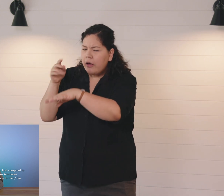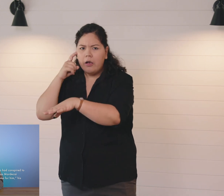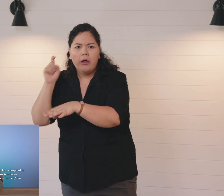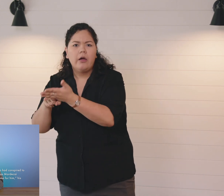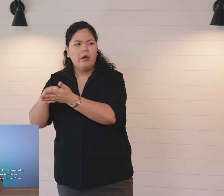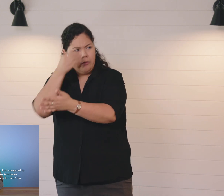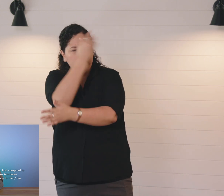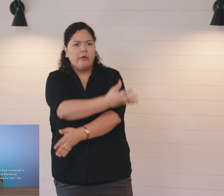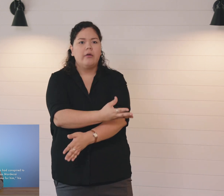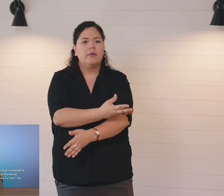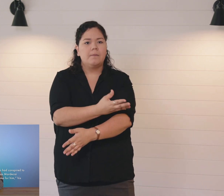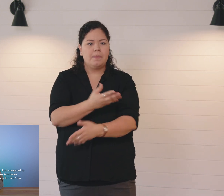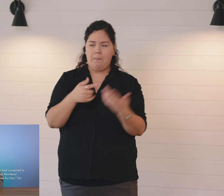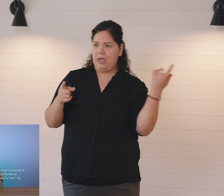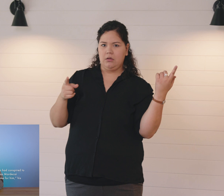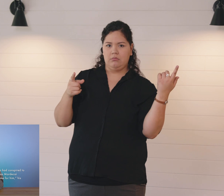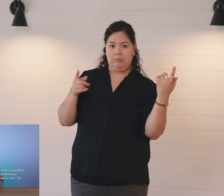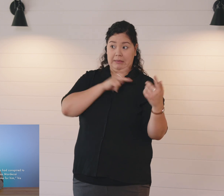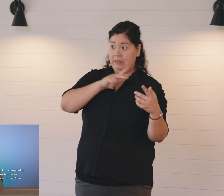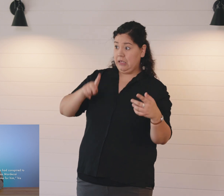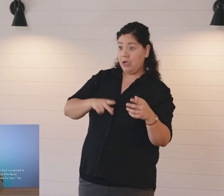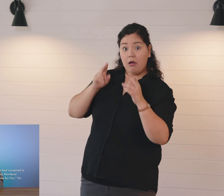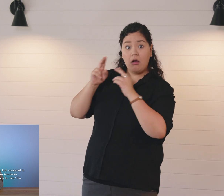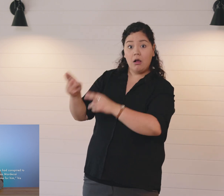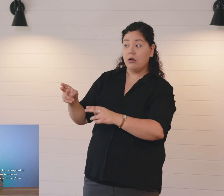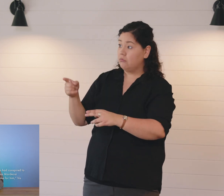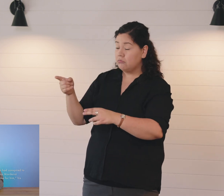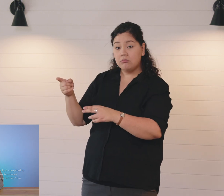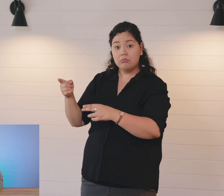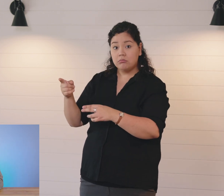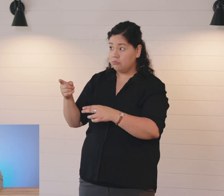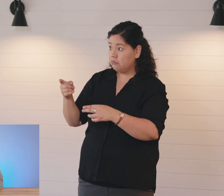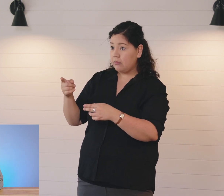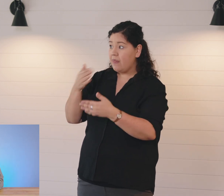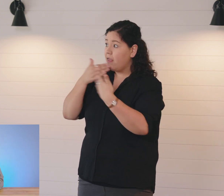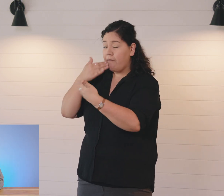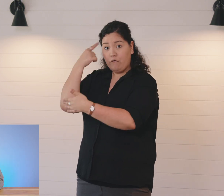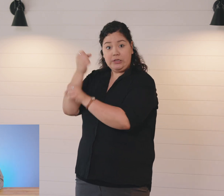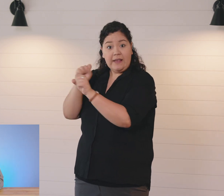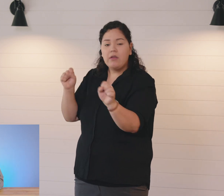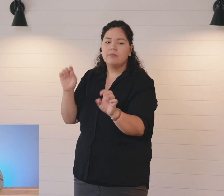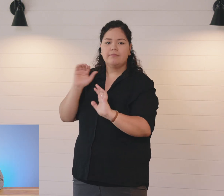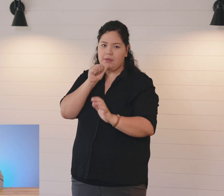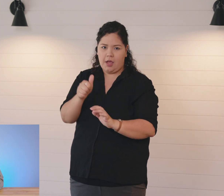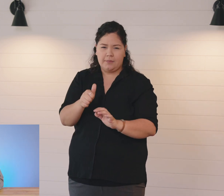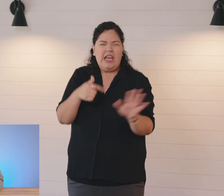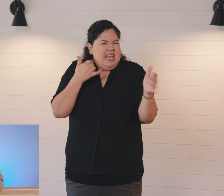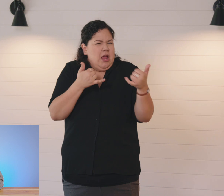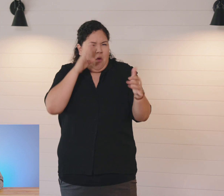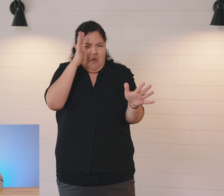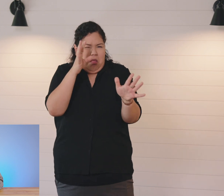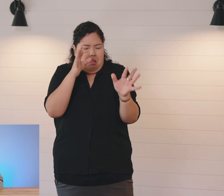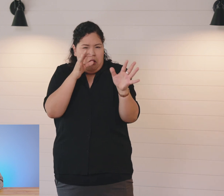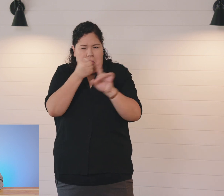asked. Well, nothing has been done for him, his attendants answered. Okay, so there's a few things I need to